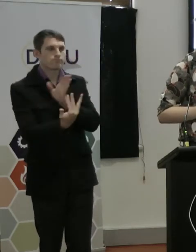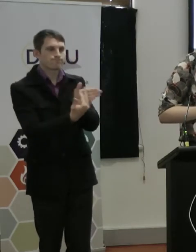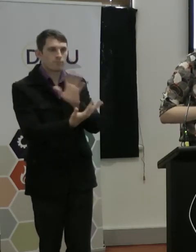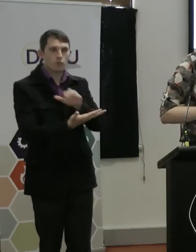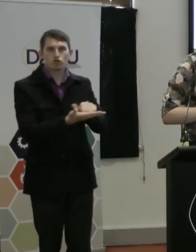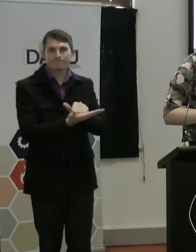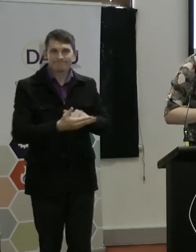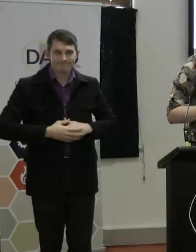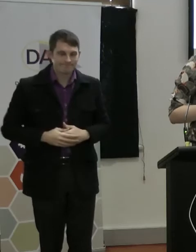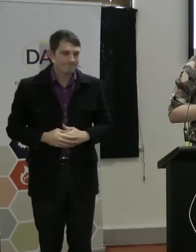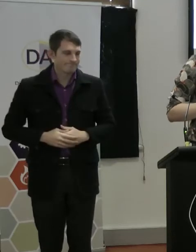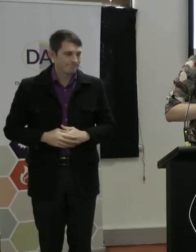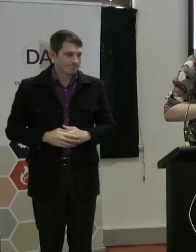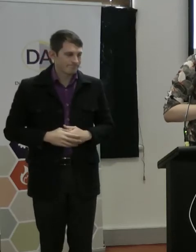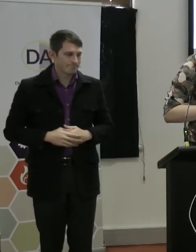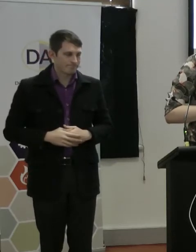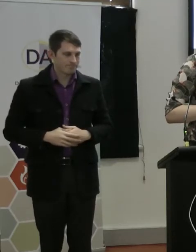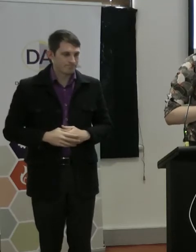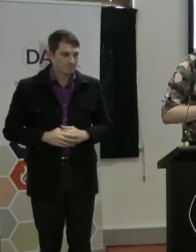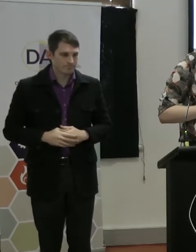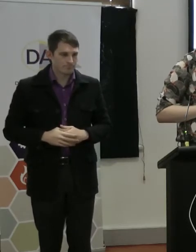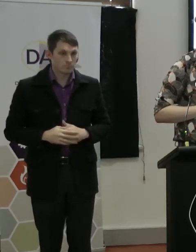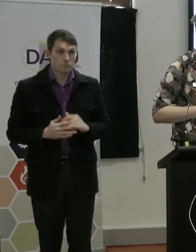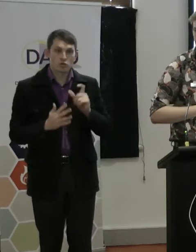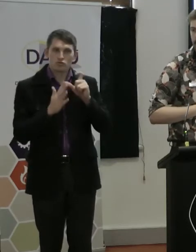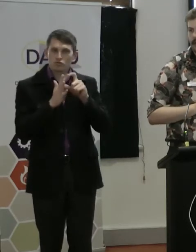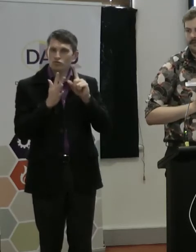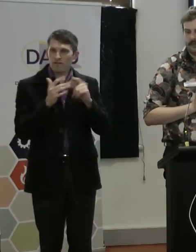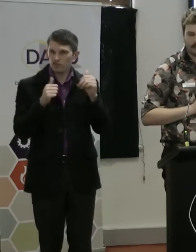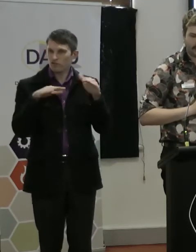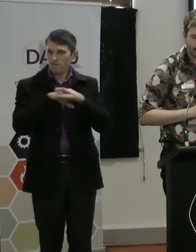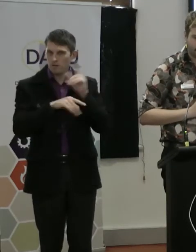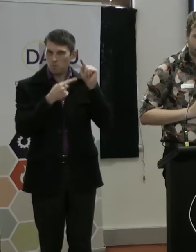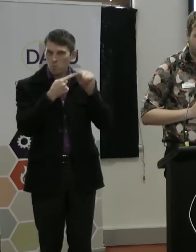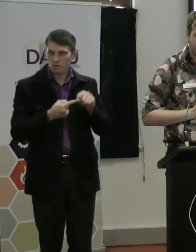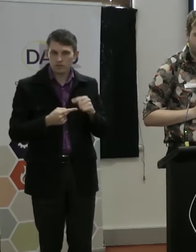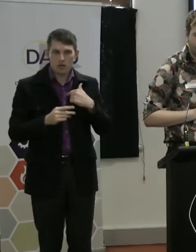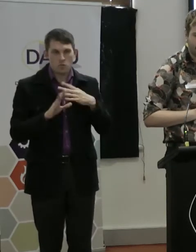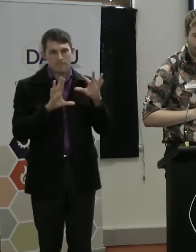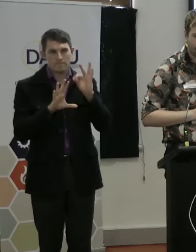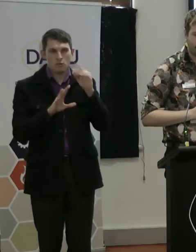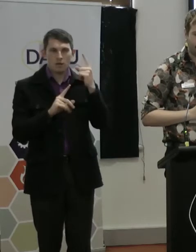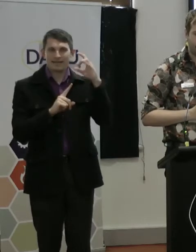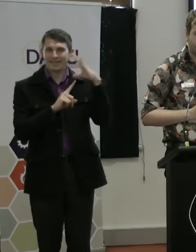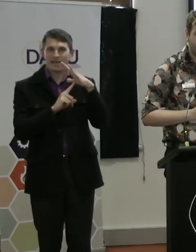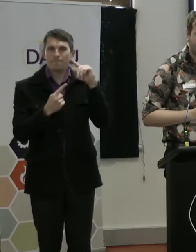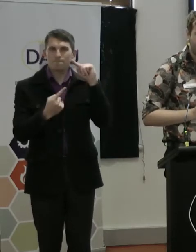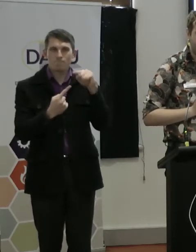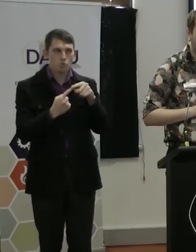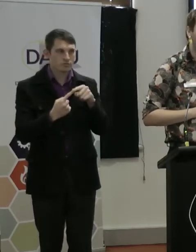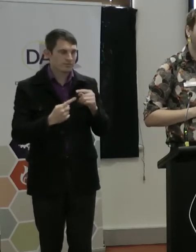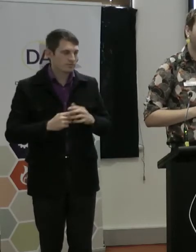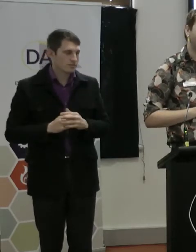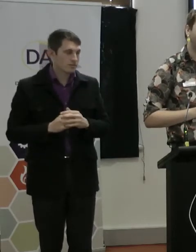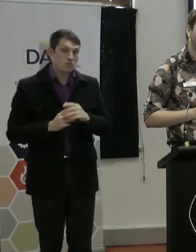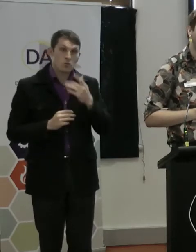Now, Di covered the sort of initial points, so the key point I wanted to get to here is that to